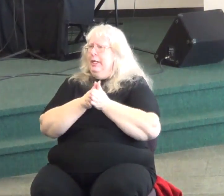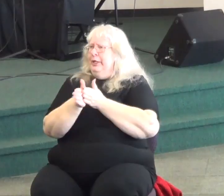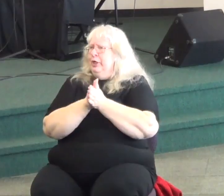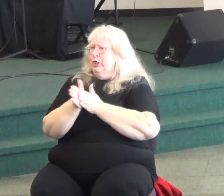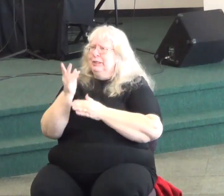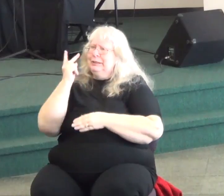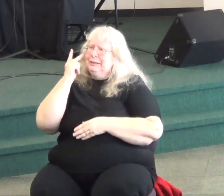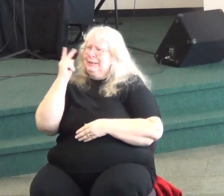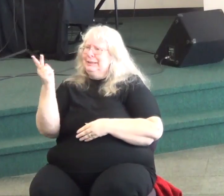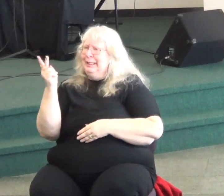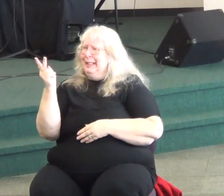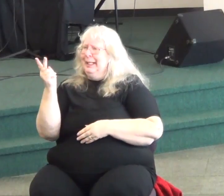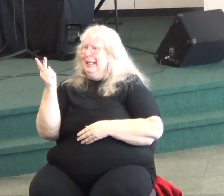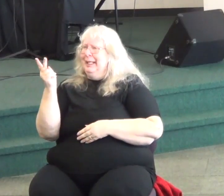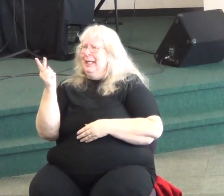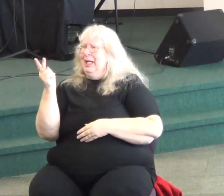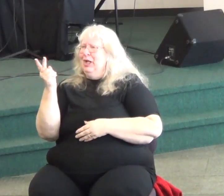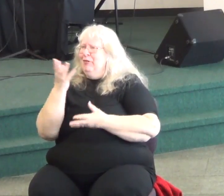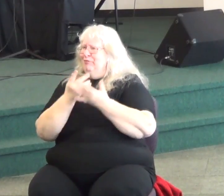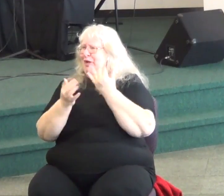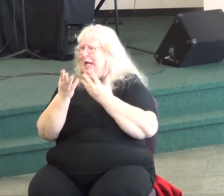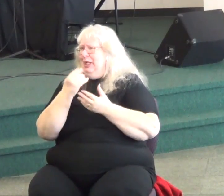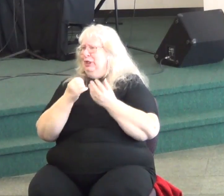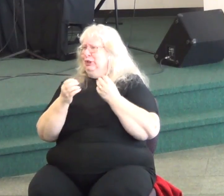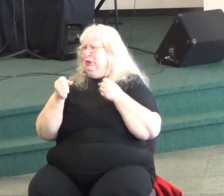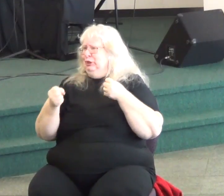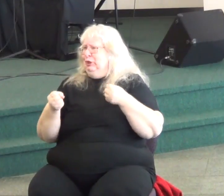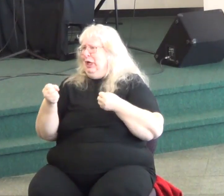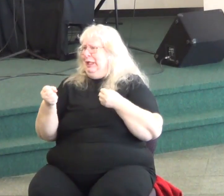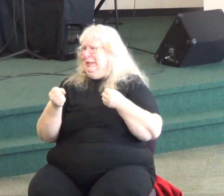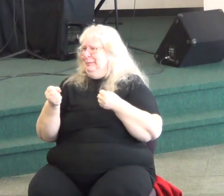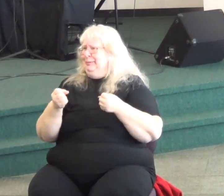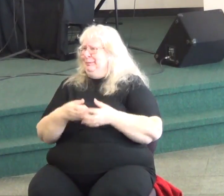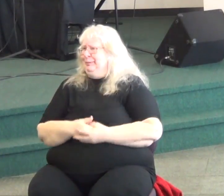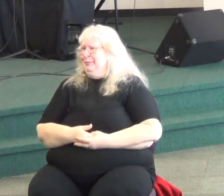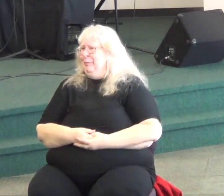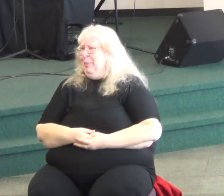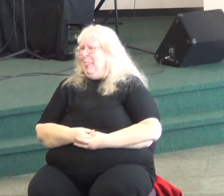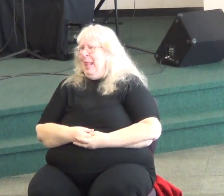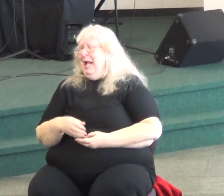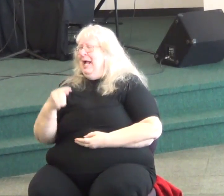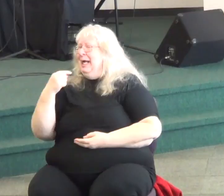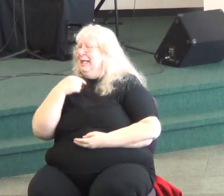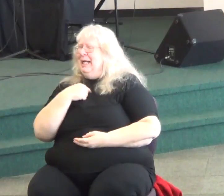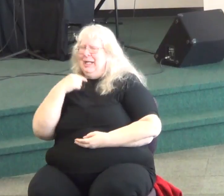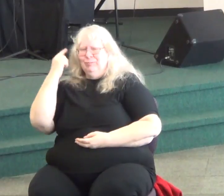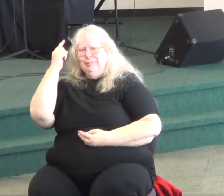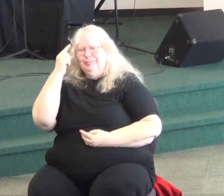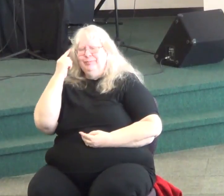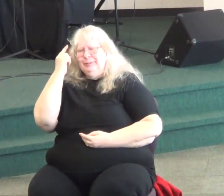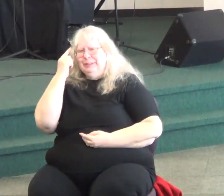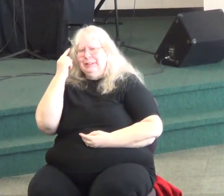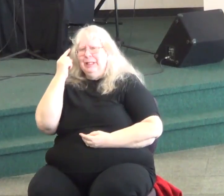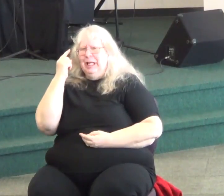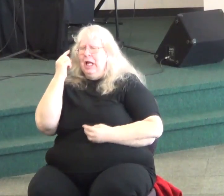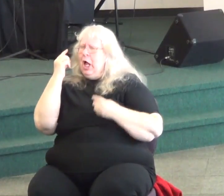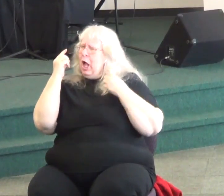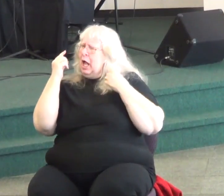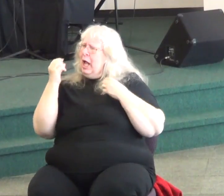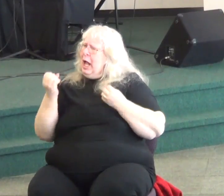And you know, as I sat and meditated on that, I thought, I wonder how big of a crowd